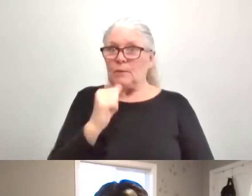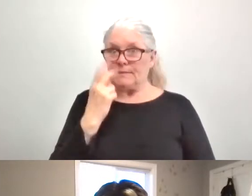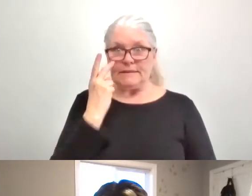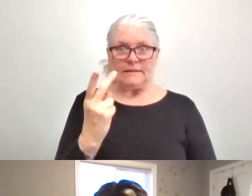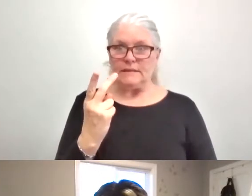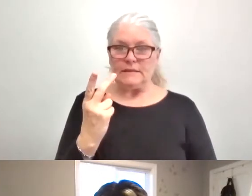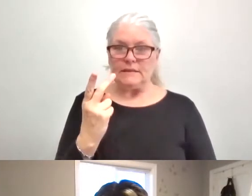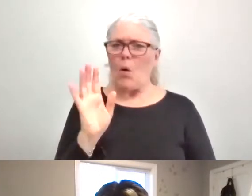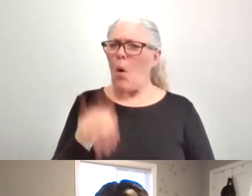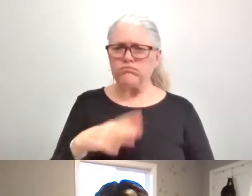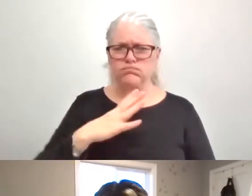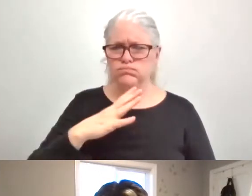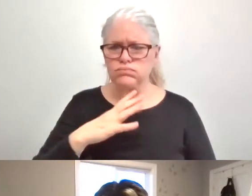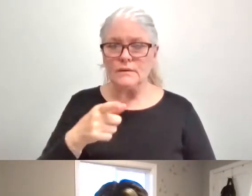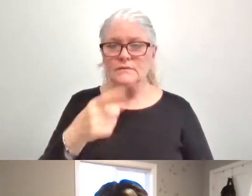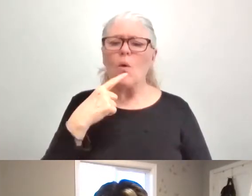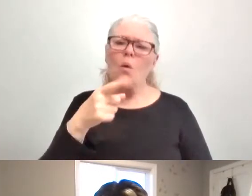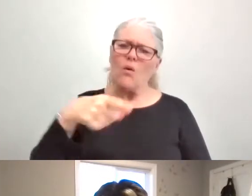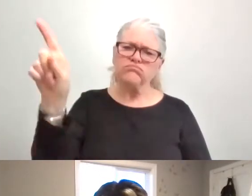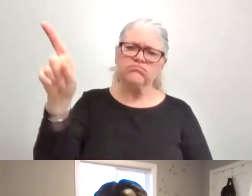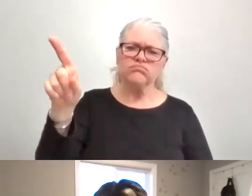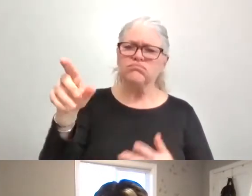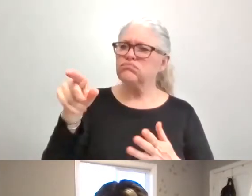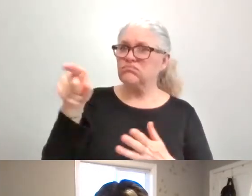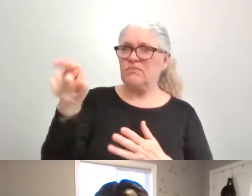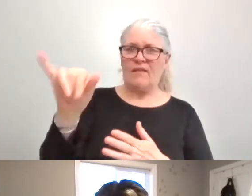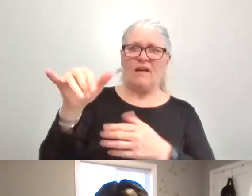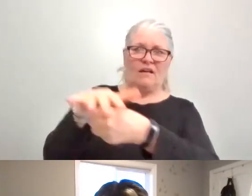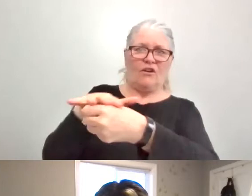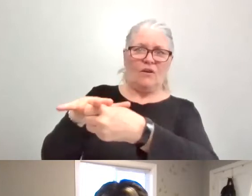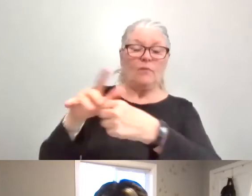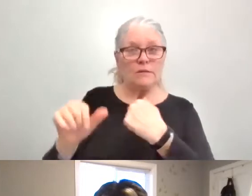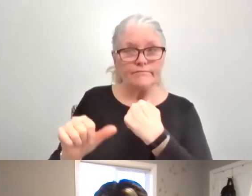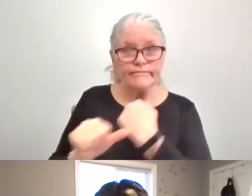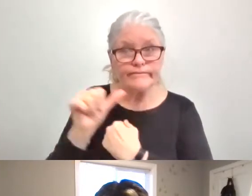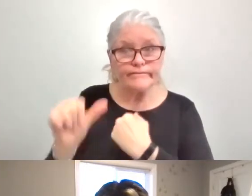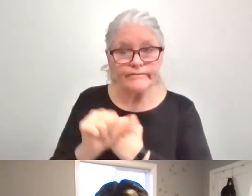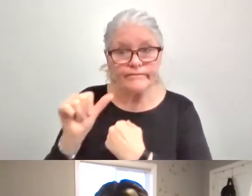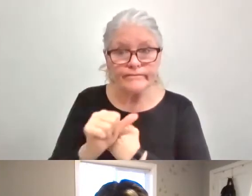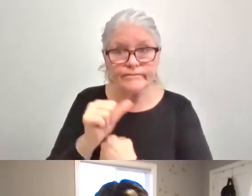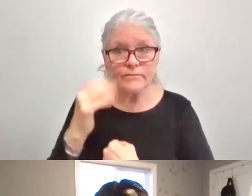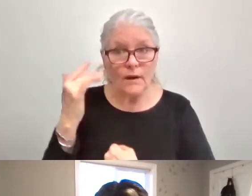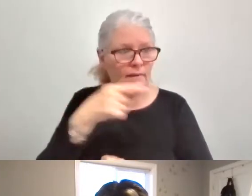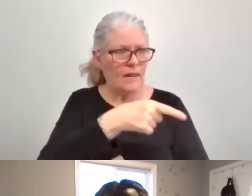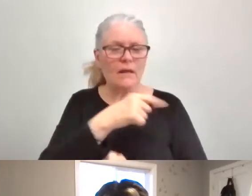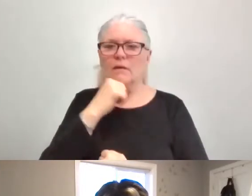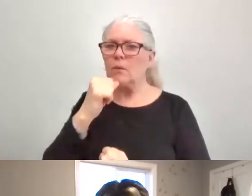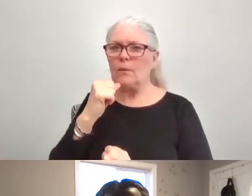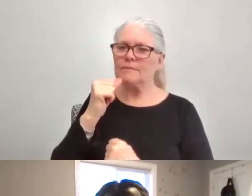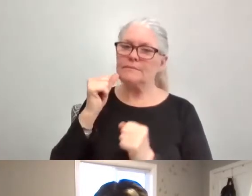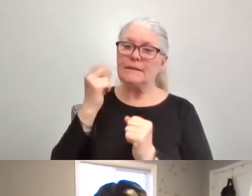country and they send you to a destination where you're in danger because they don't see color,